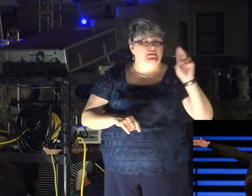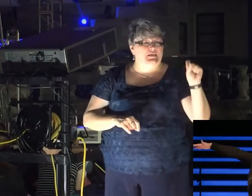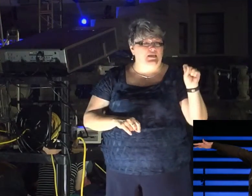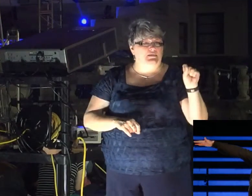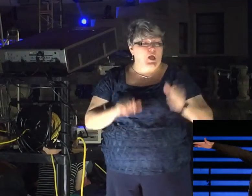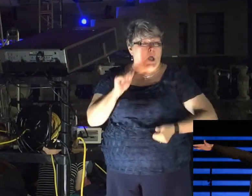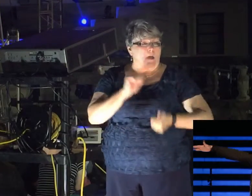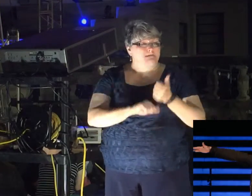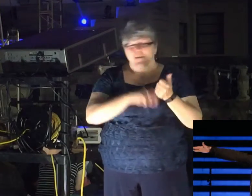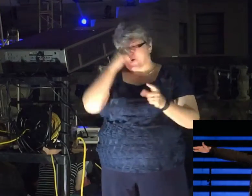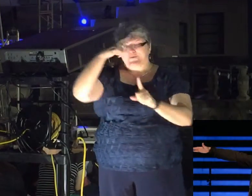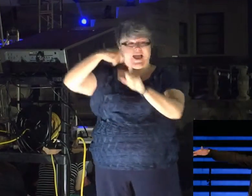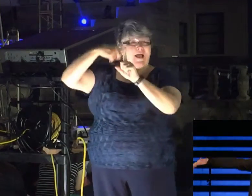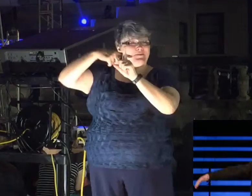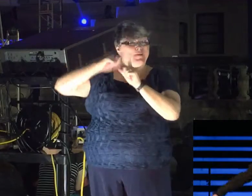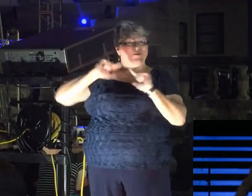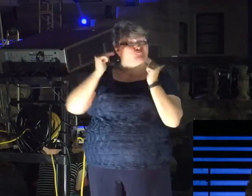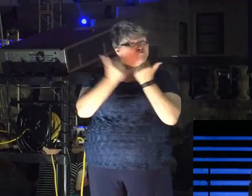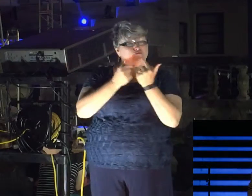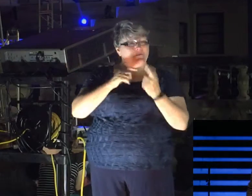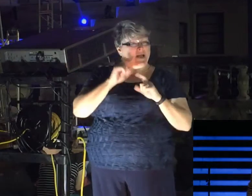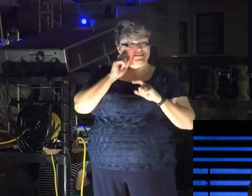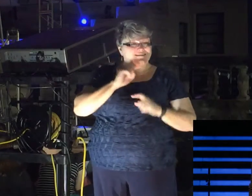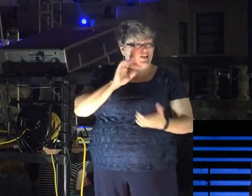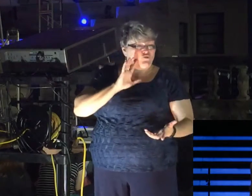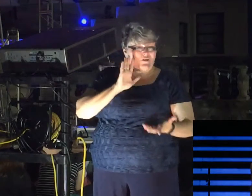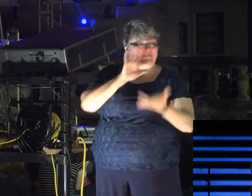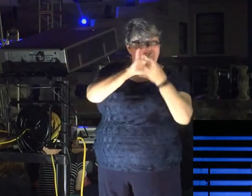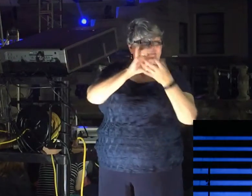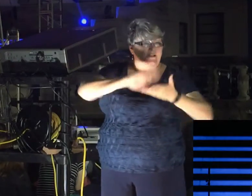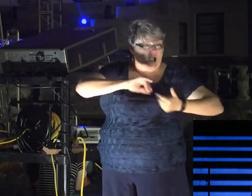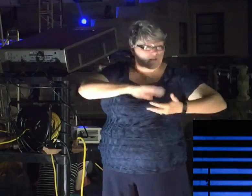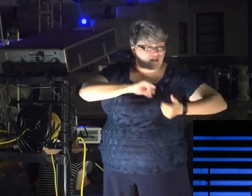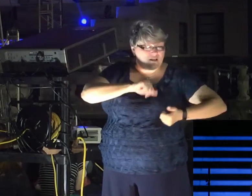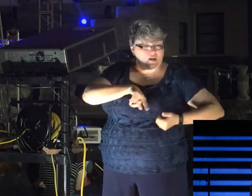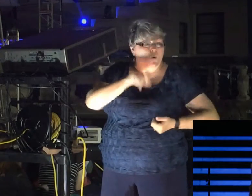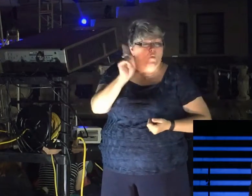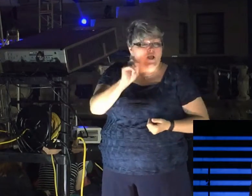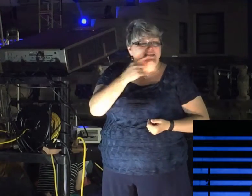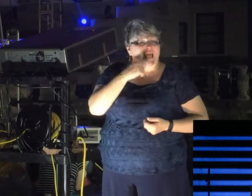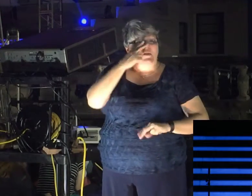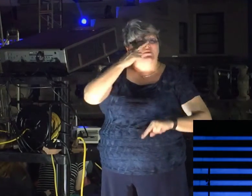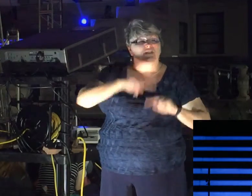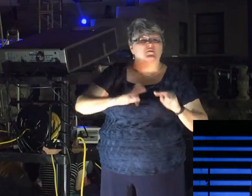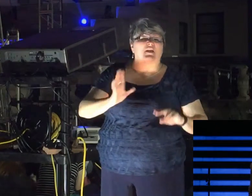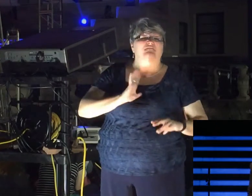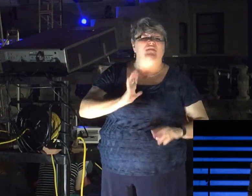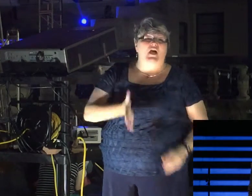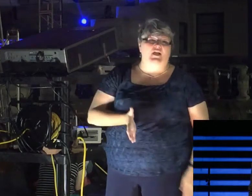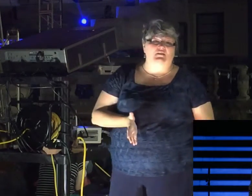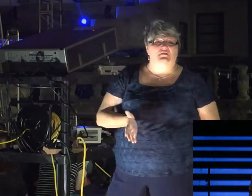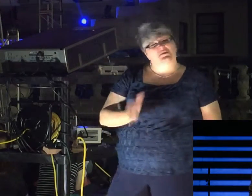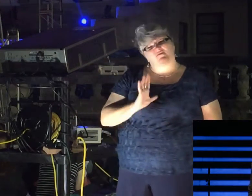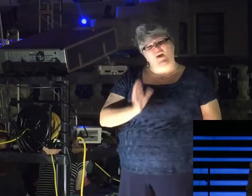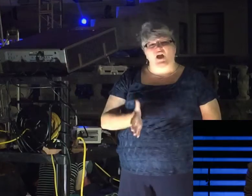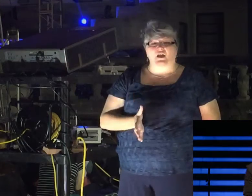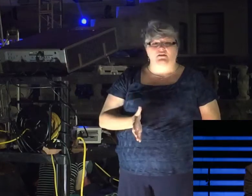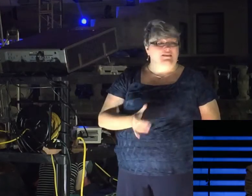States, the most optimistic group about sexual encounters like that said it was